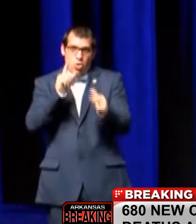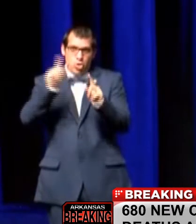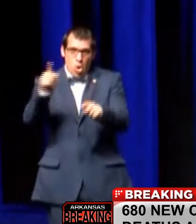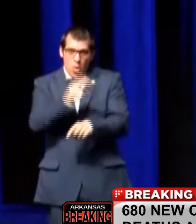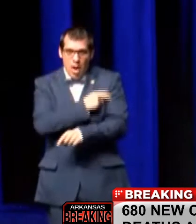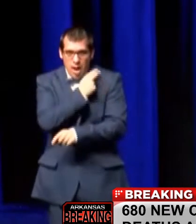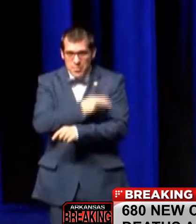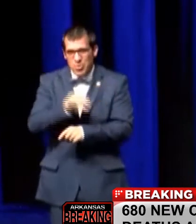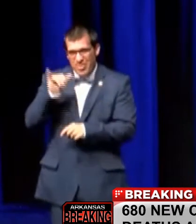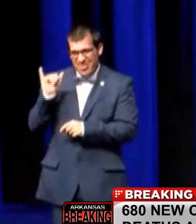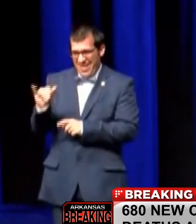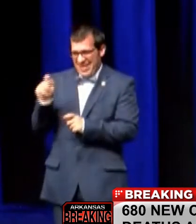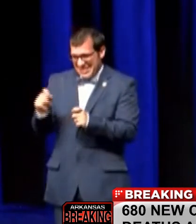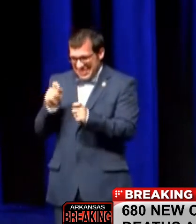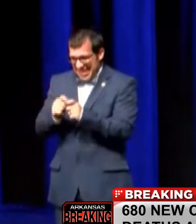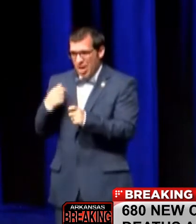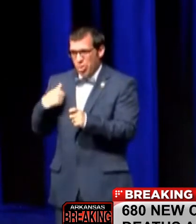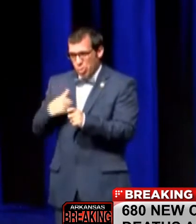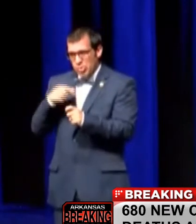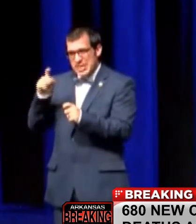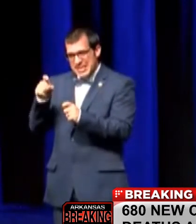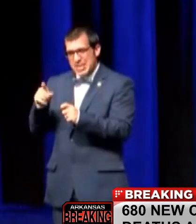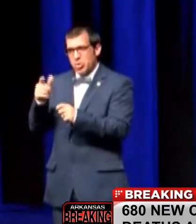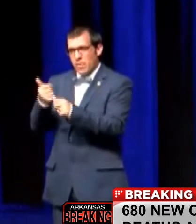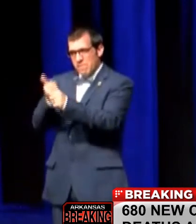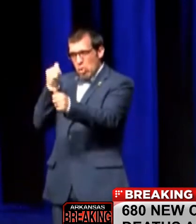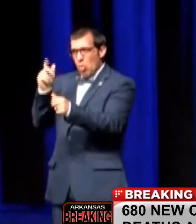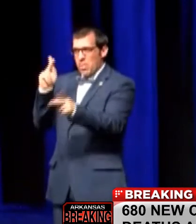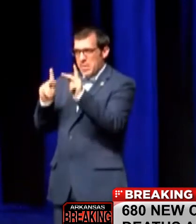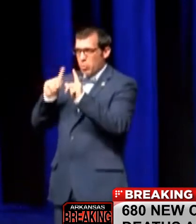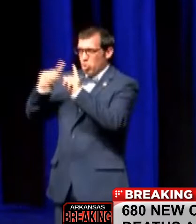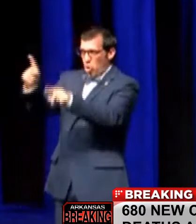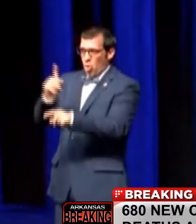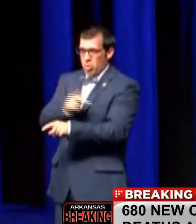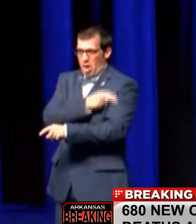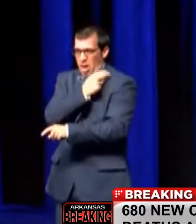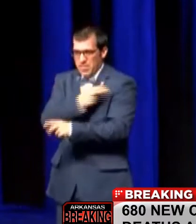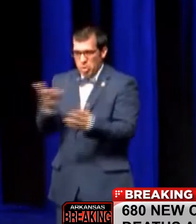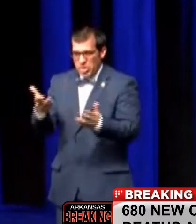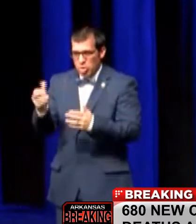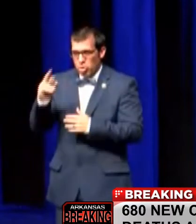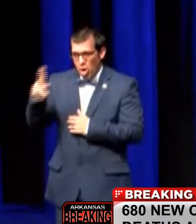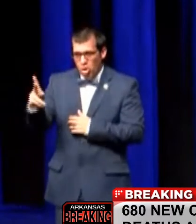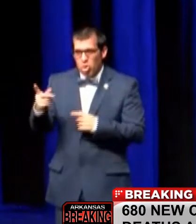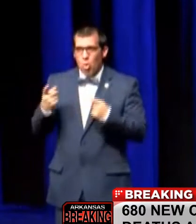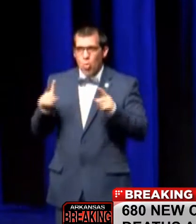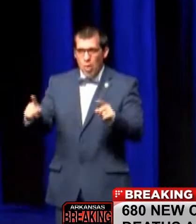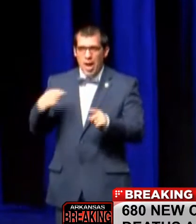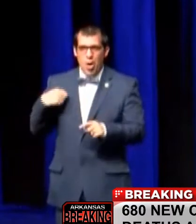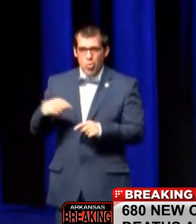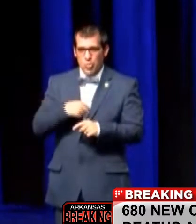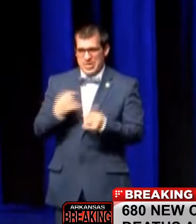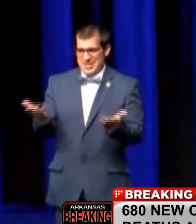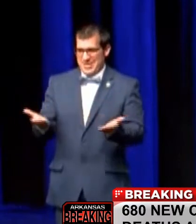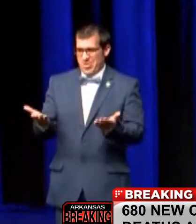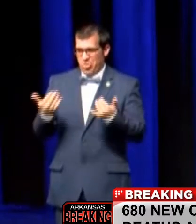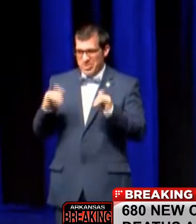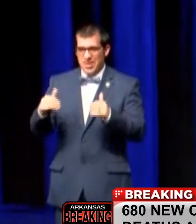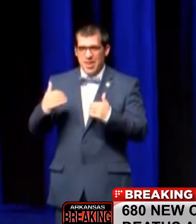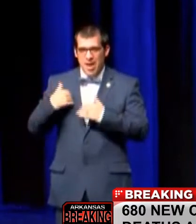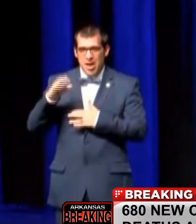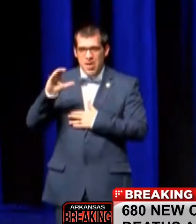to do right now. Keep people out of the hospital in Arkansas while we have this COVID-19